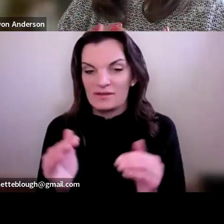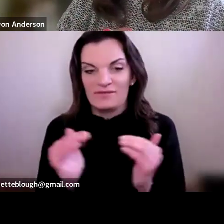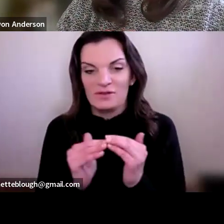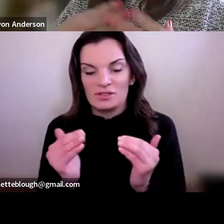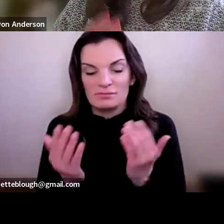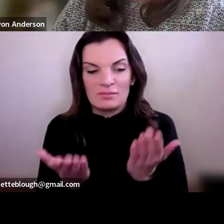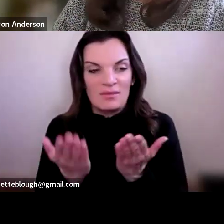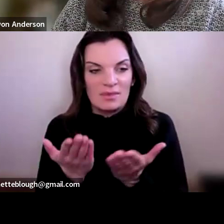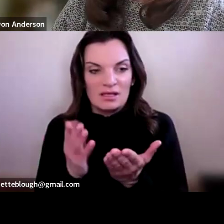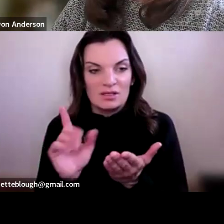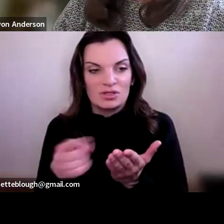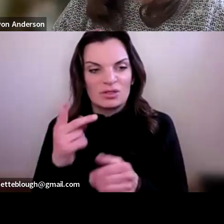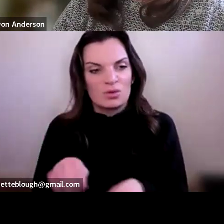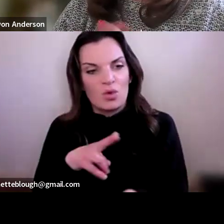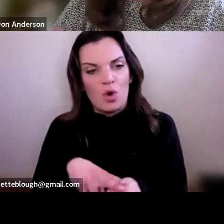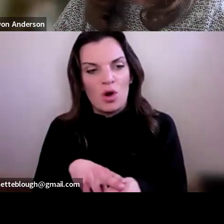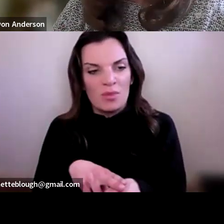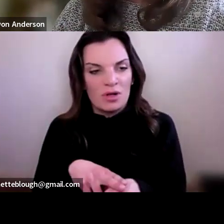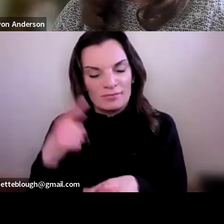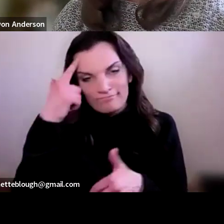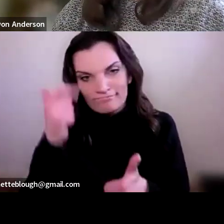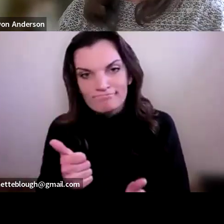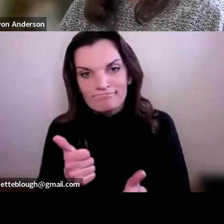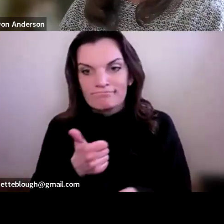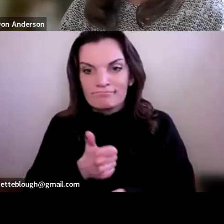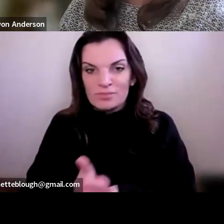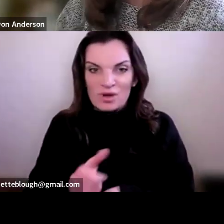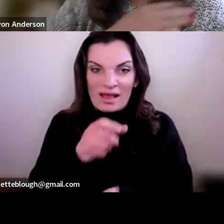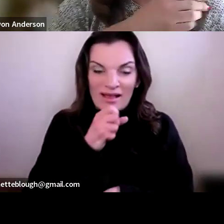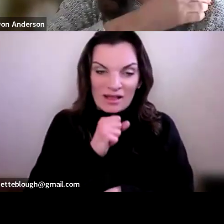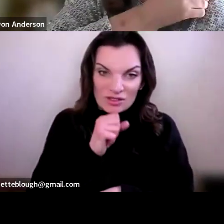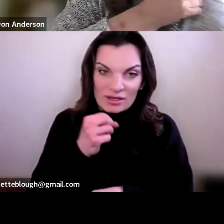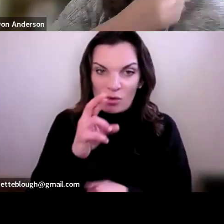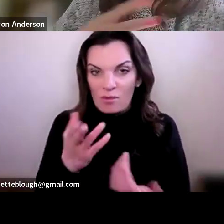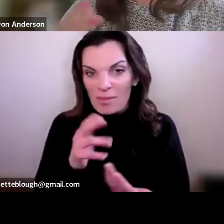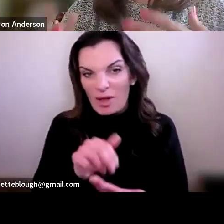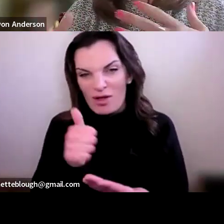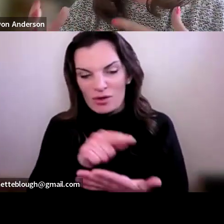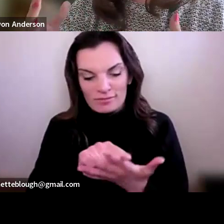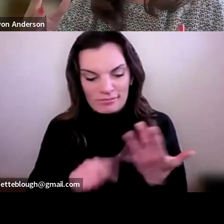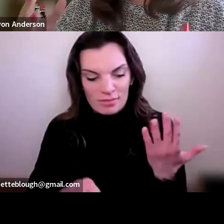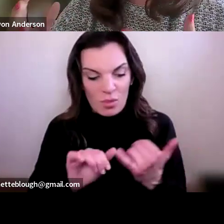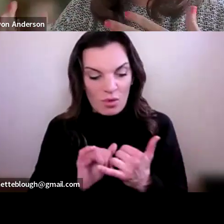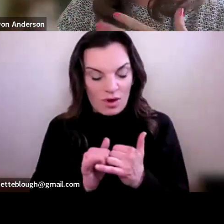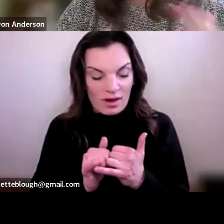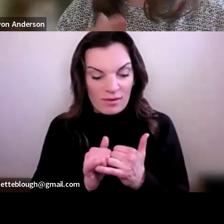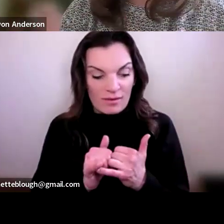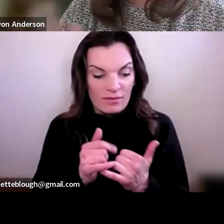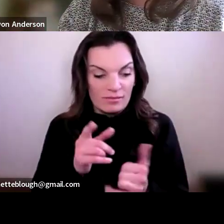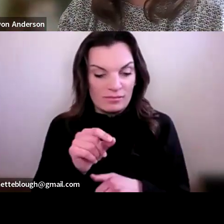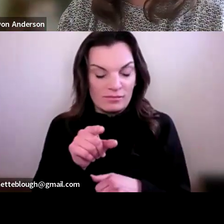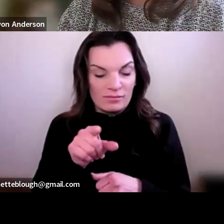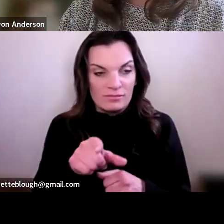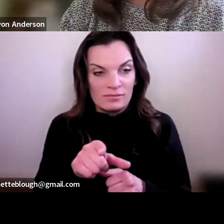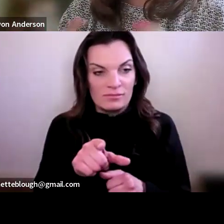maybe just normal cognitive decline due to aging or anything along those lines, or is it hard